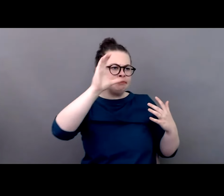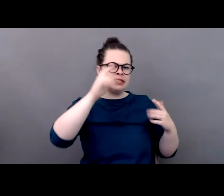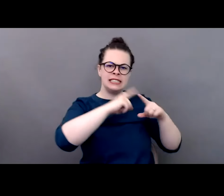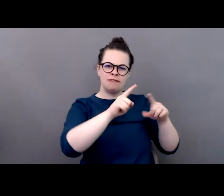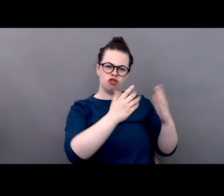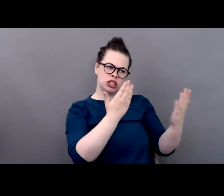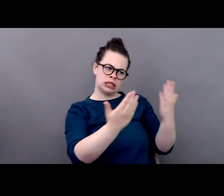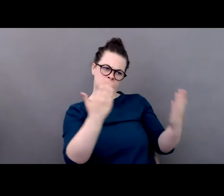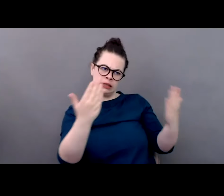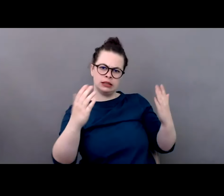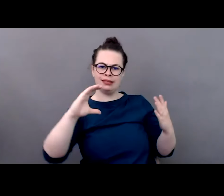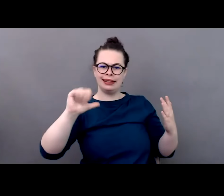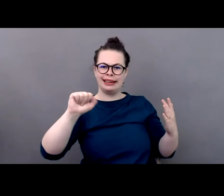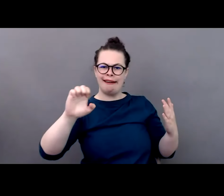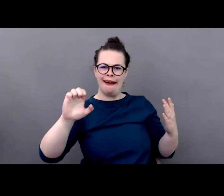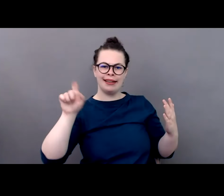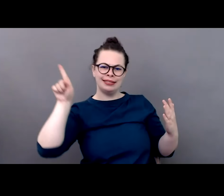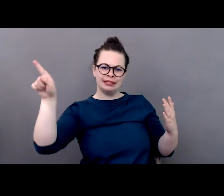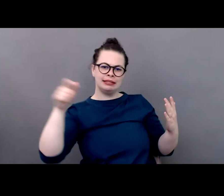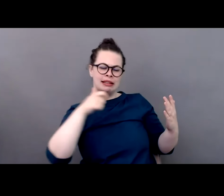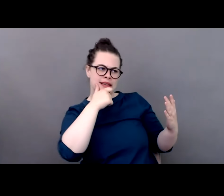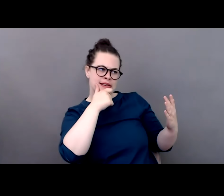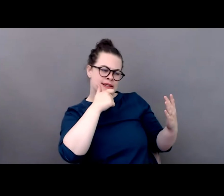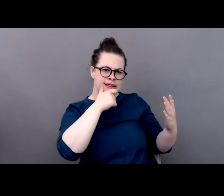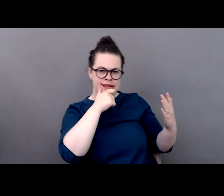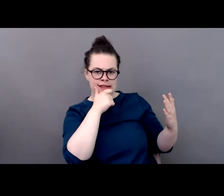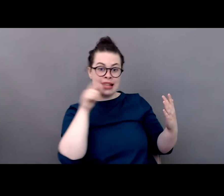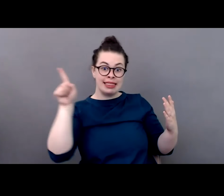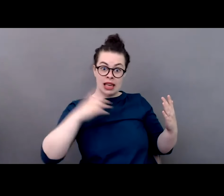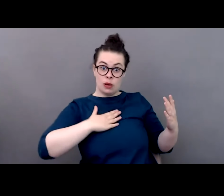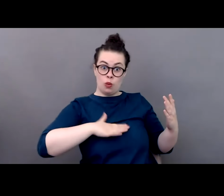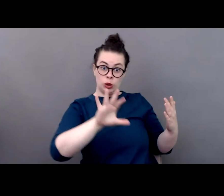certain gap in the CRPD committee's interpretation